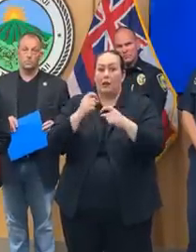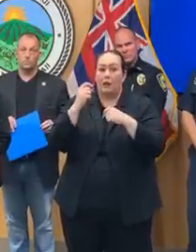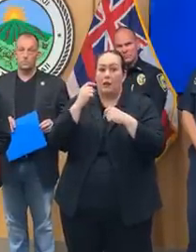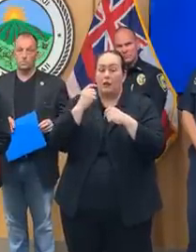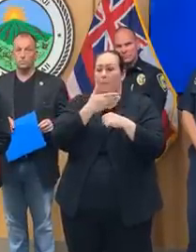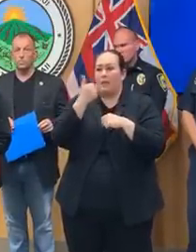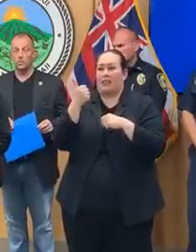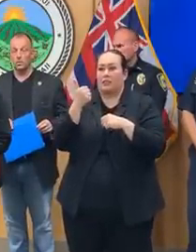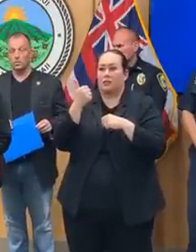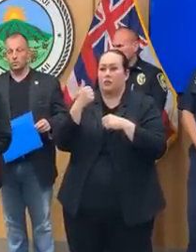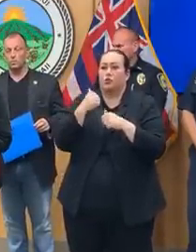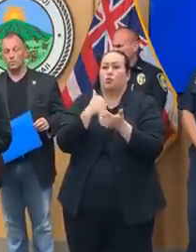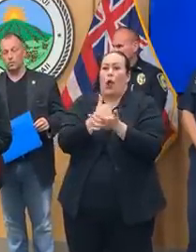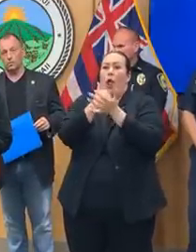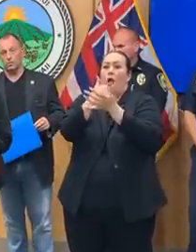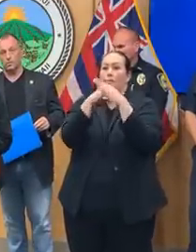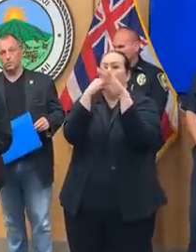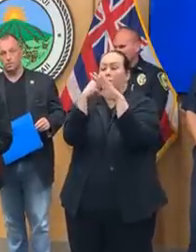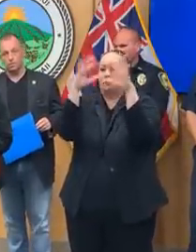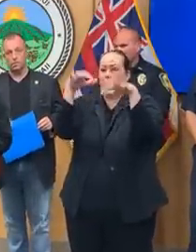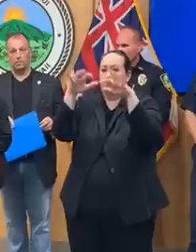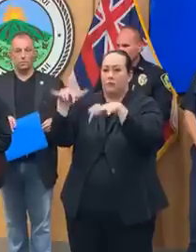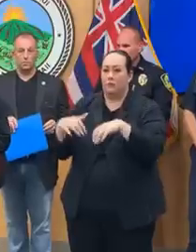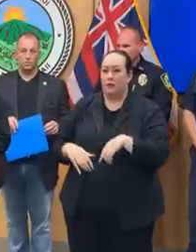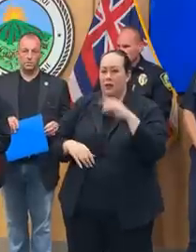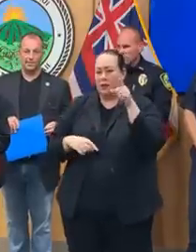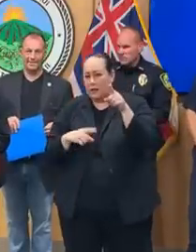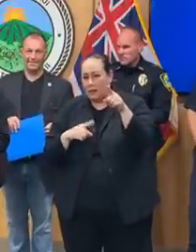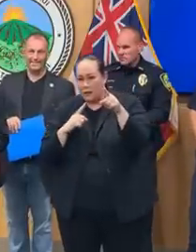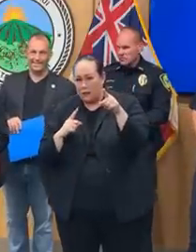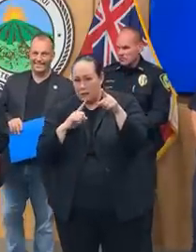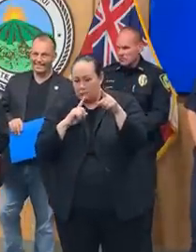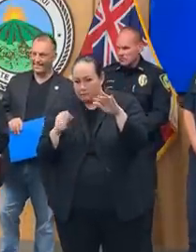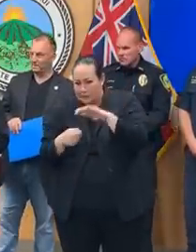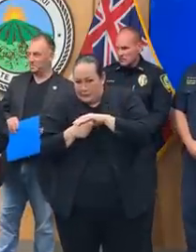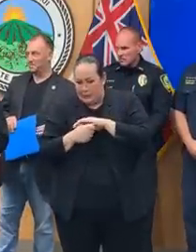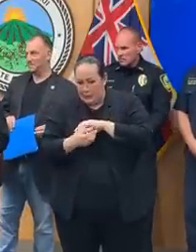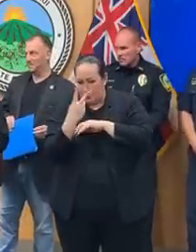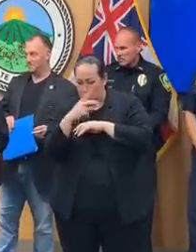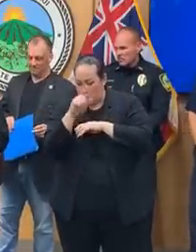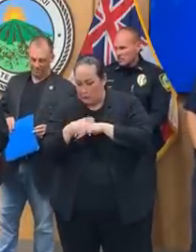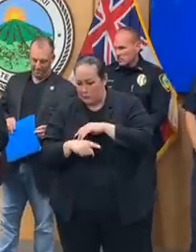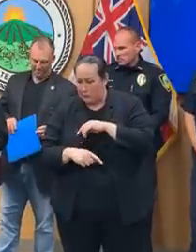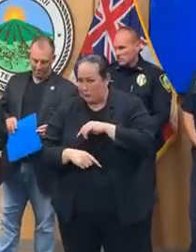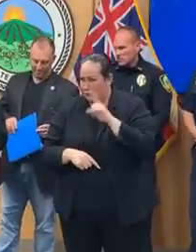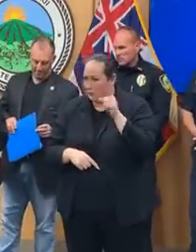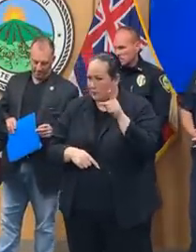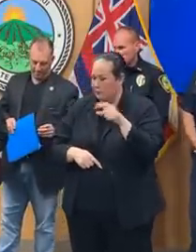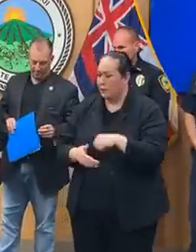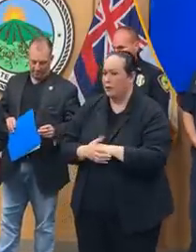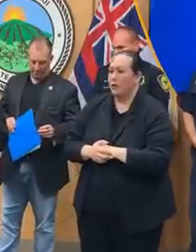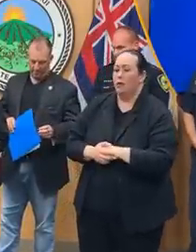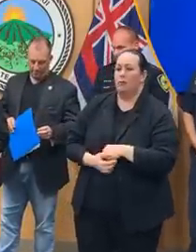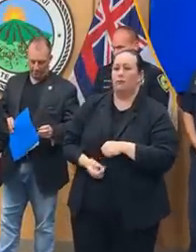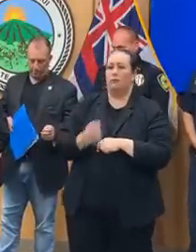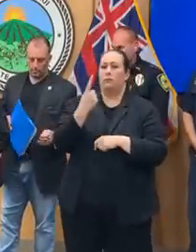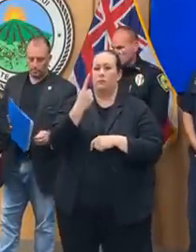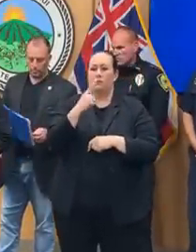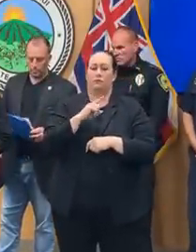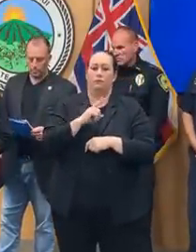you in that effort. Okay, so he did sneak in 2 questions there, but because it's the final, we'll grant that. And one question is